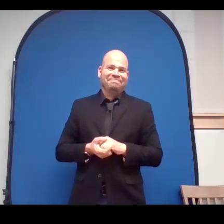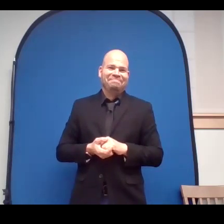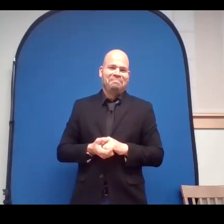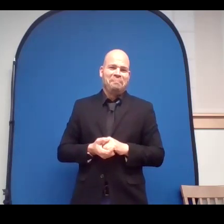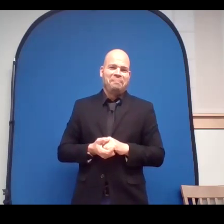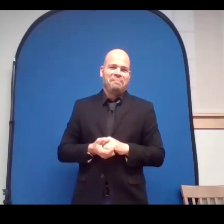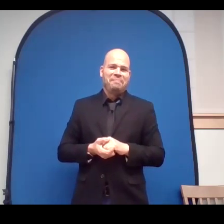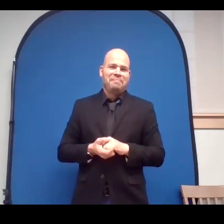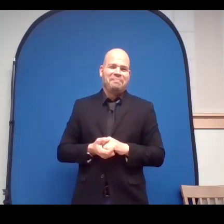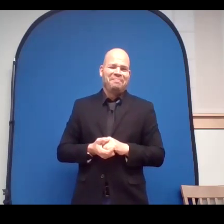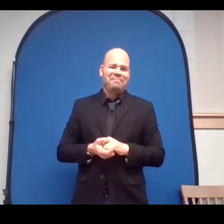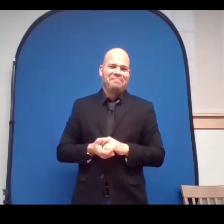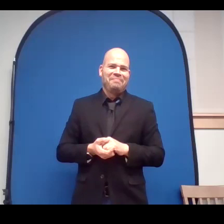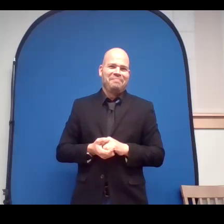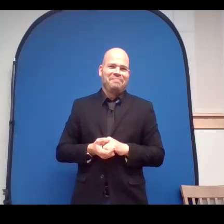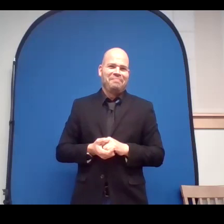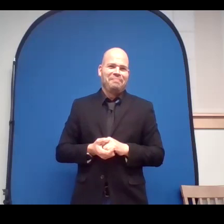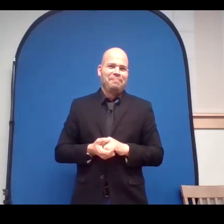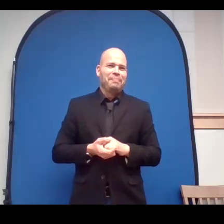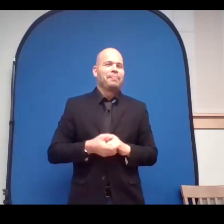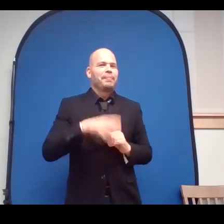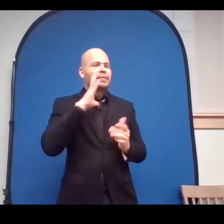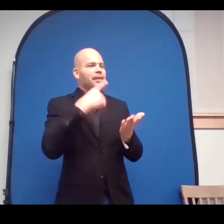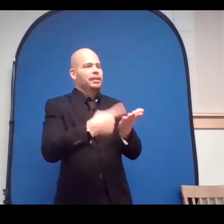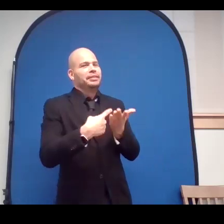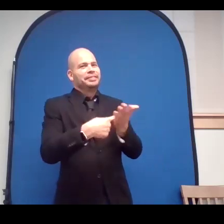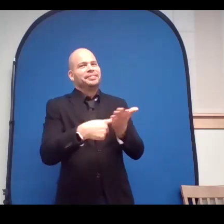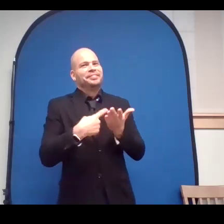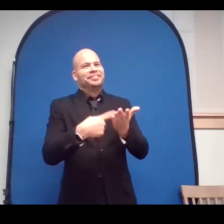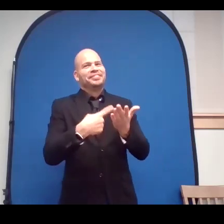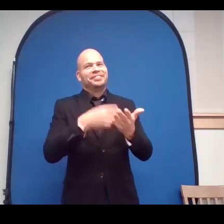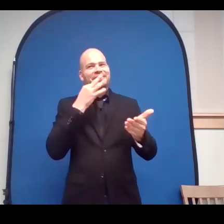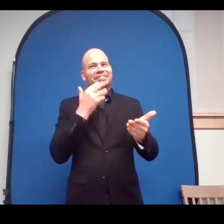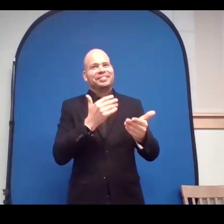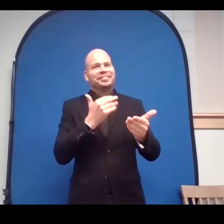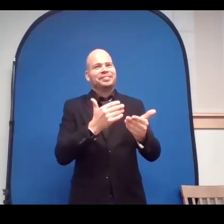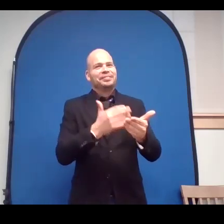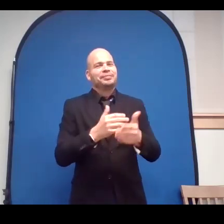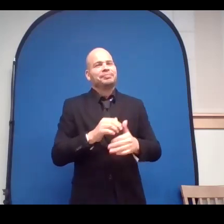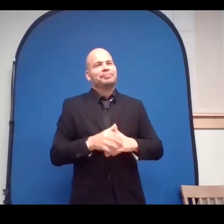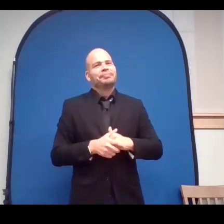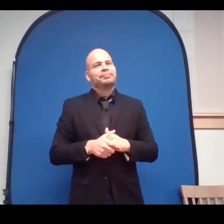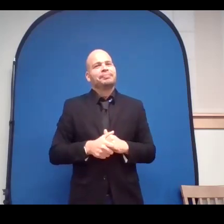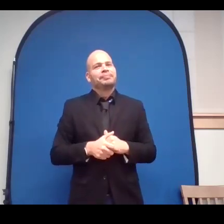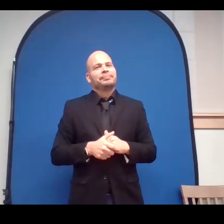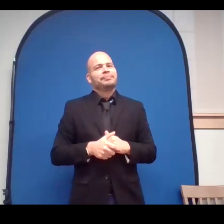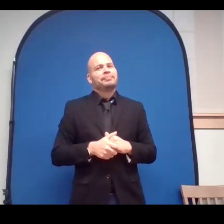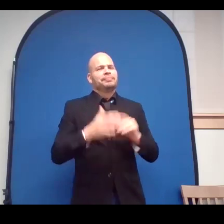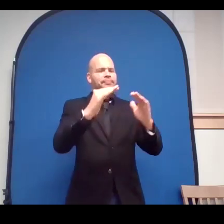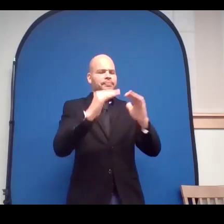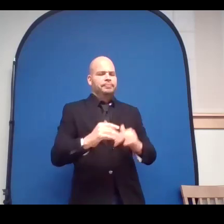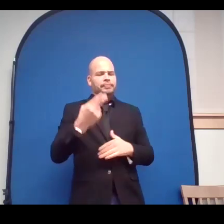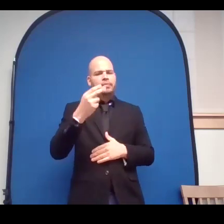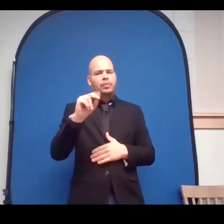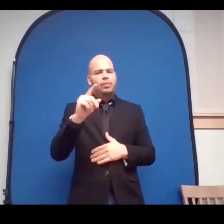again, let me ask you, we'll get to the family in a minute. Sergeant Hudson was one of Mr. Card's